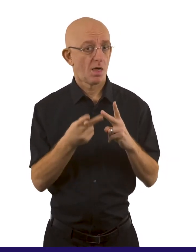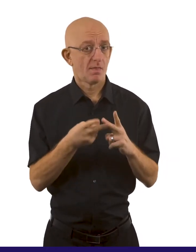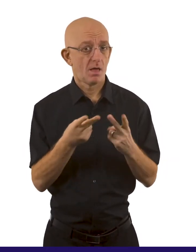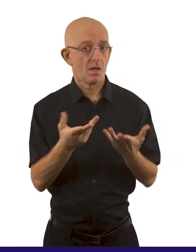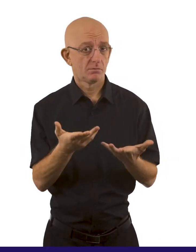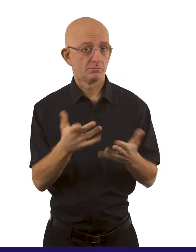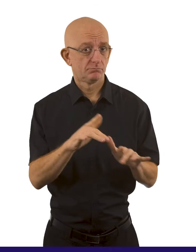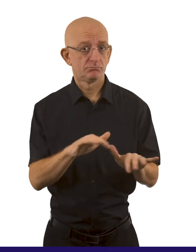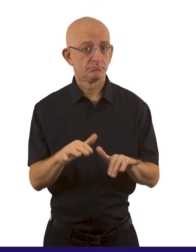Other.